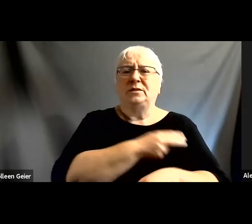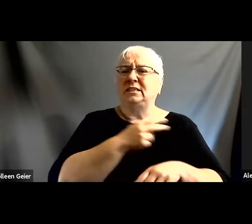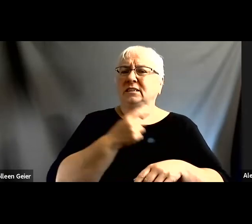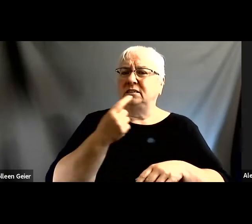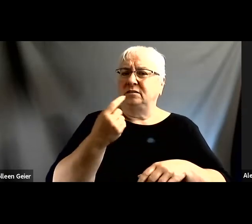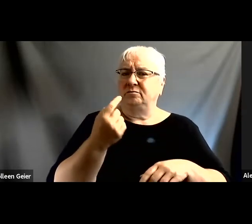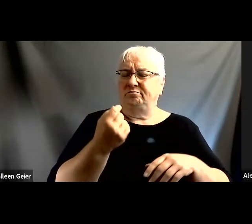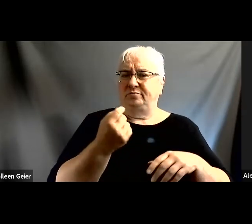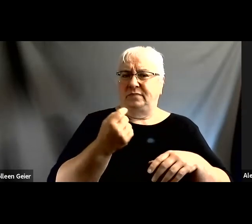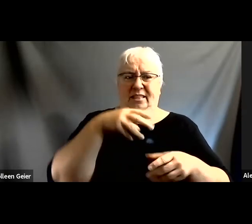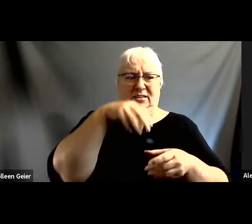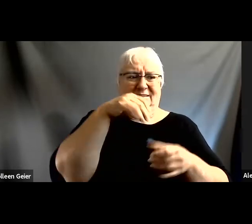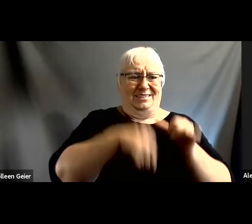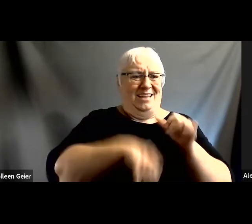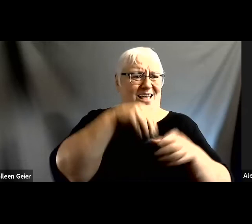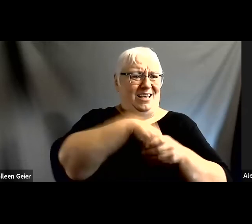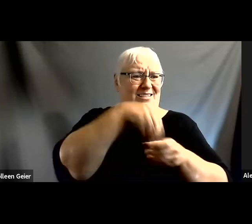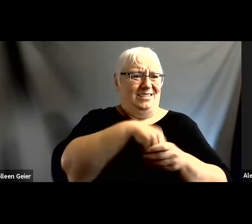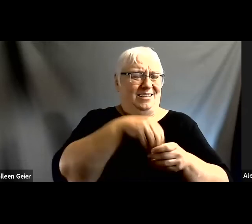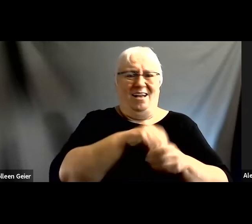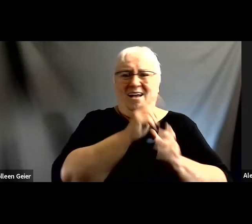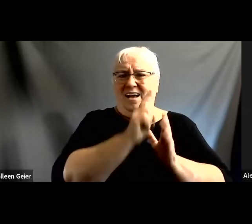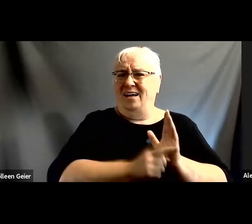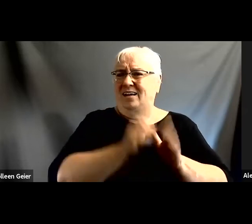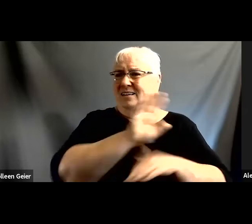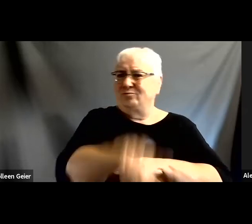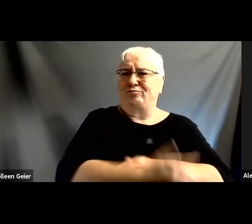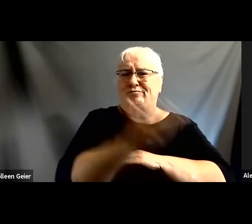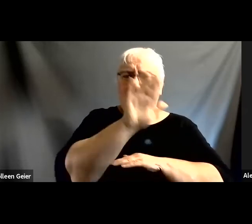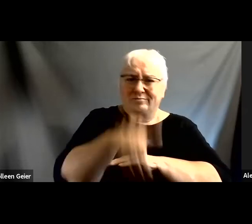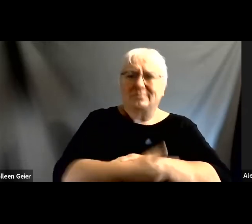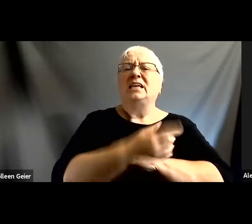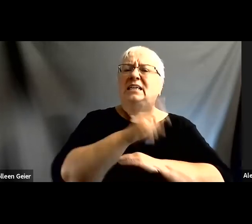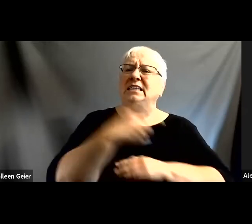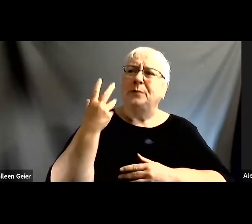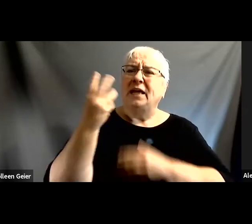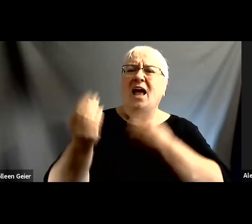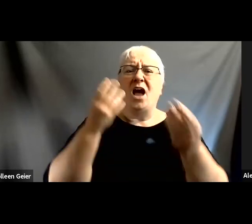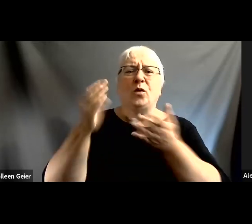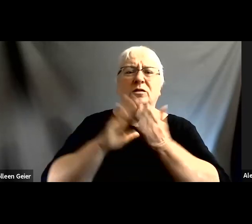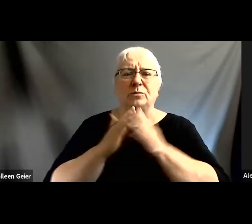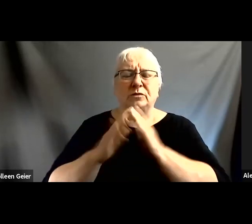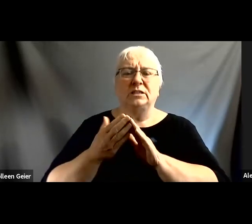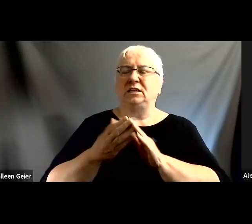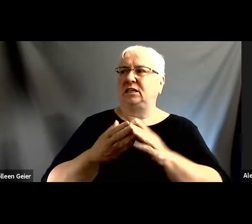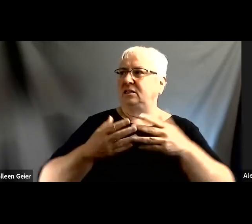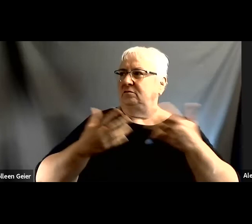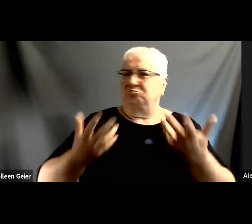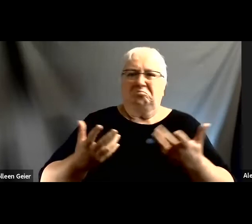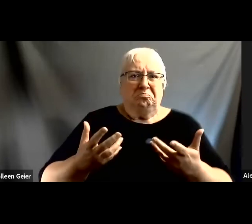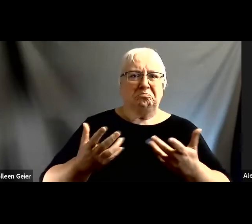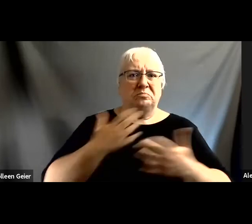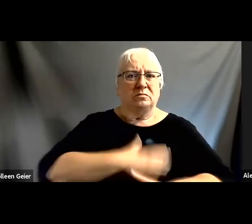where they are indoors 24/7. They need to be able to be out. They need to be able to be in public and